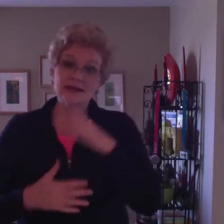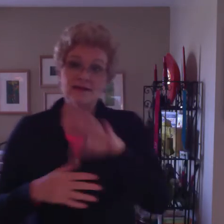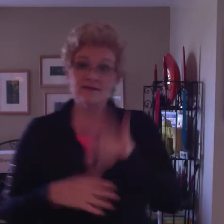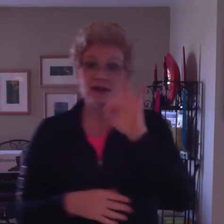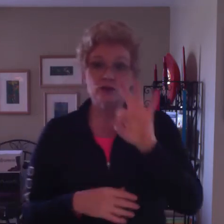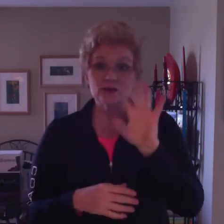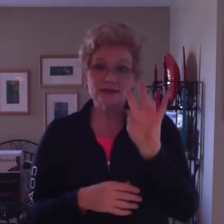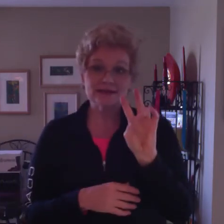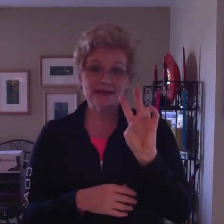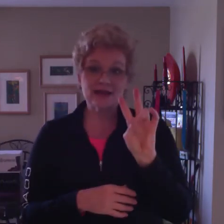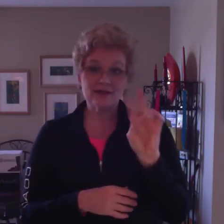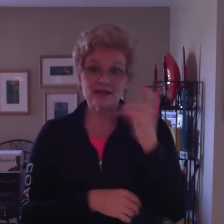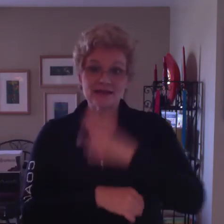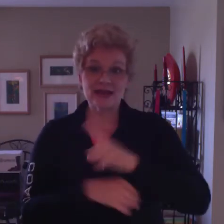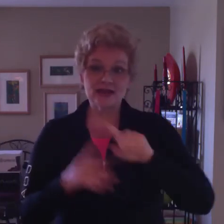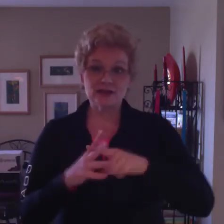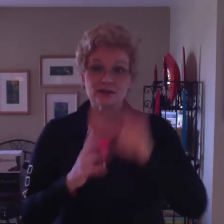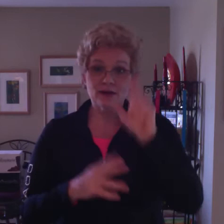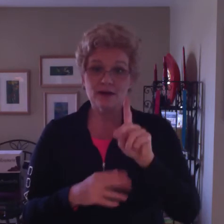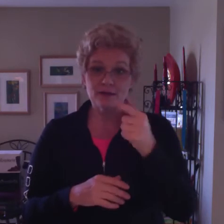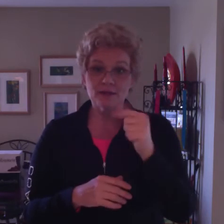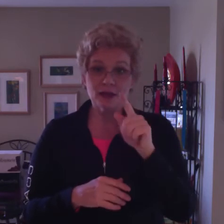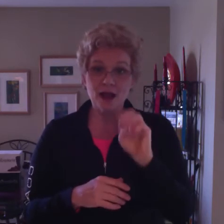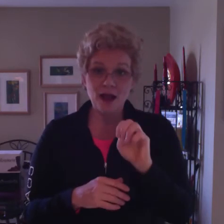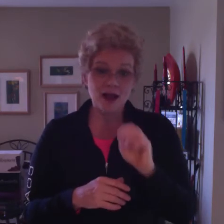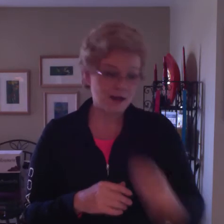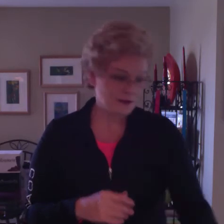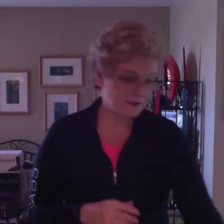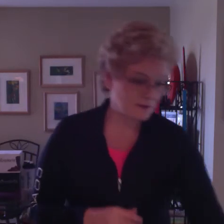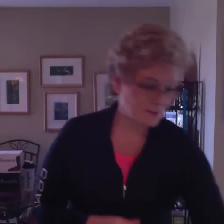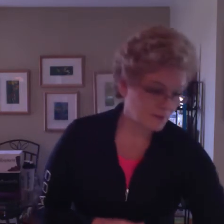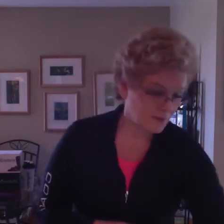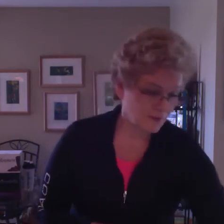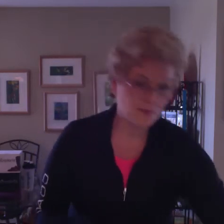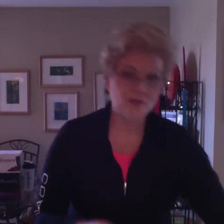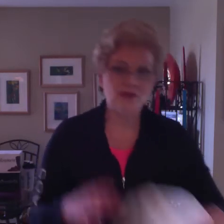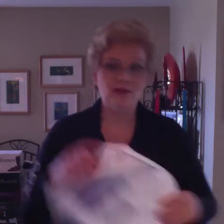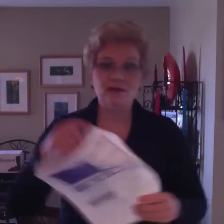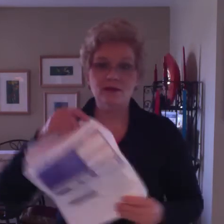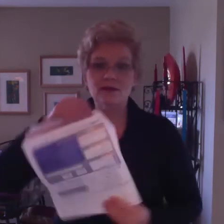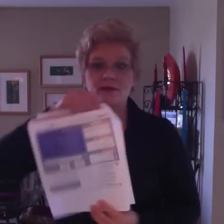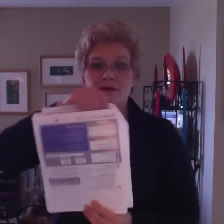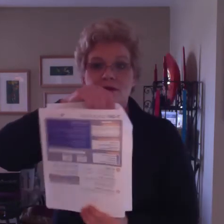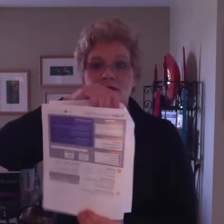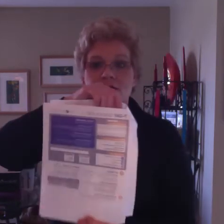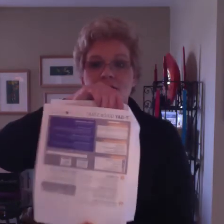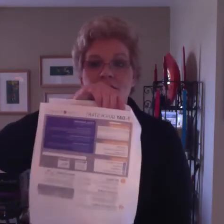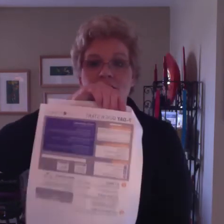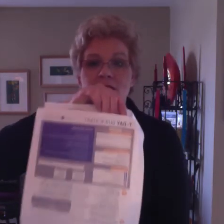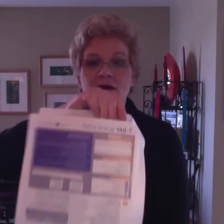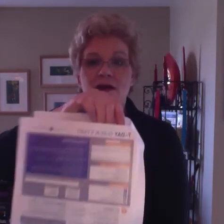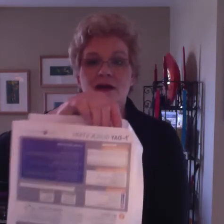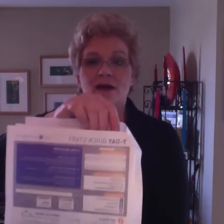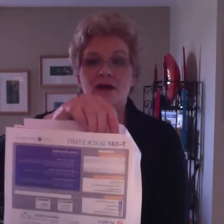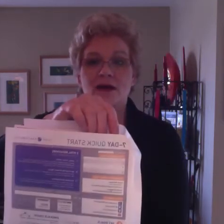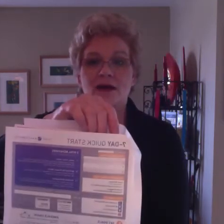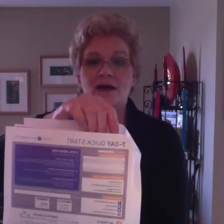guide, get a pen and paper, or go online so that you can see it. First of all, your coach. If you're my coach,